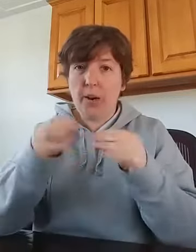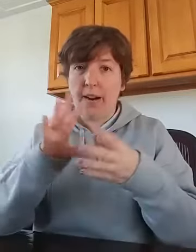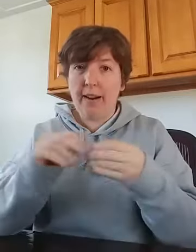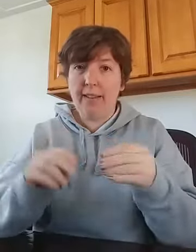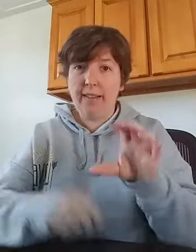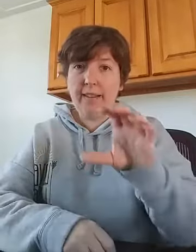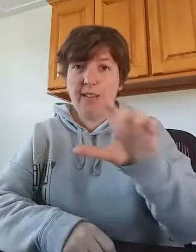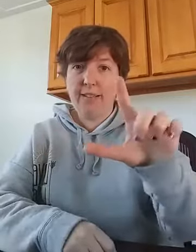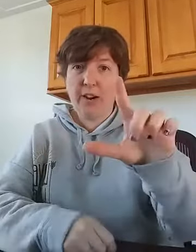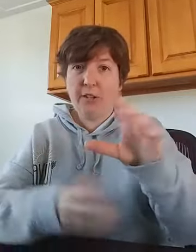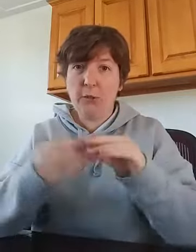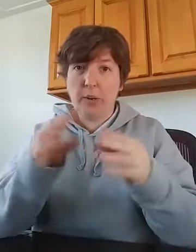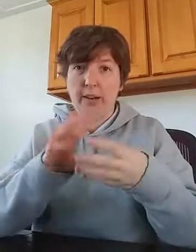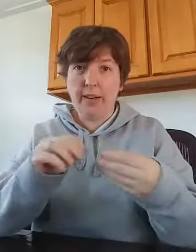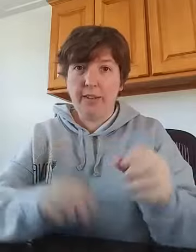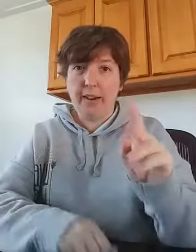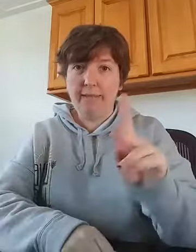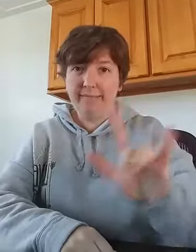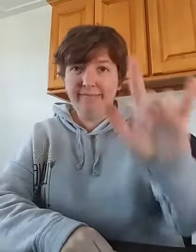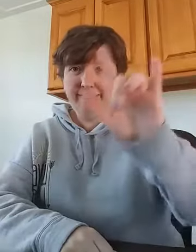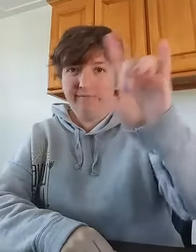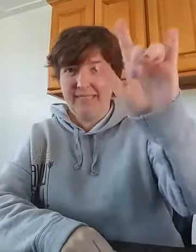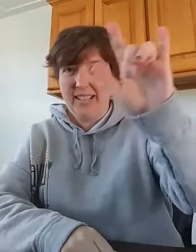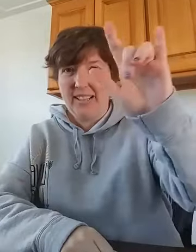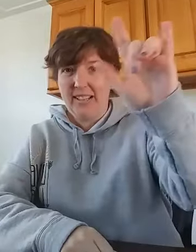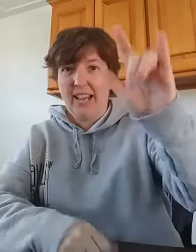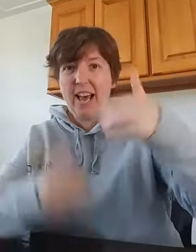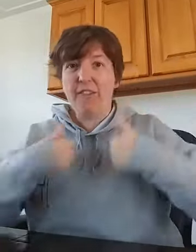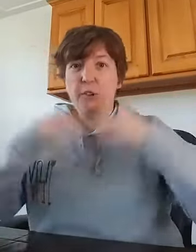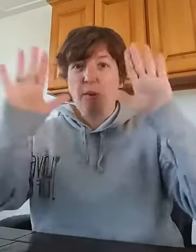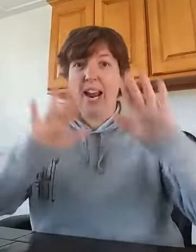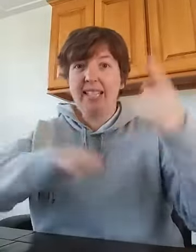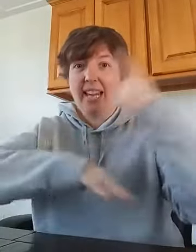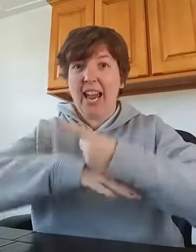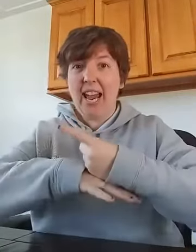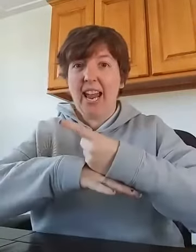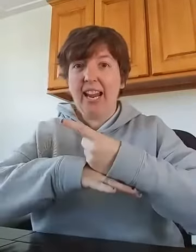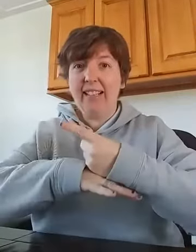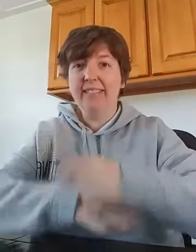story, the classifier story, okay? Have a great day.